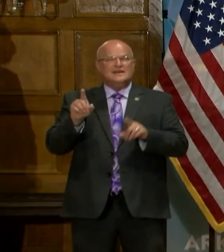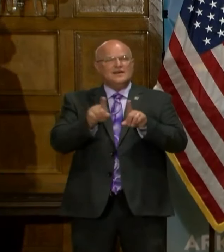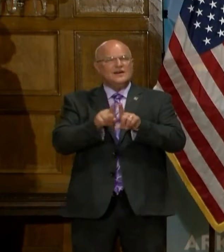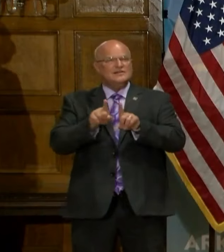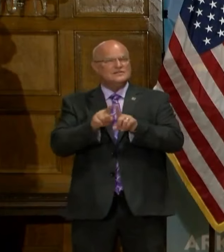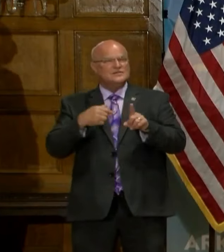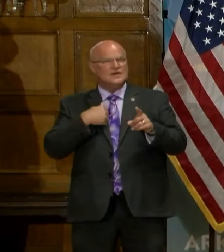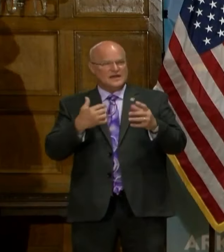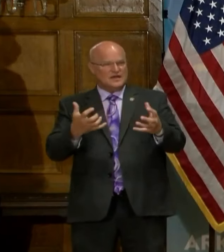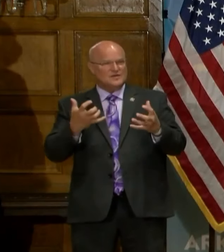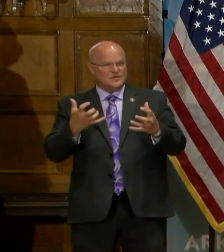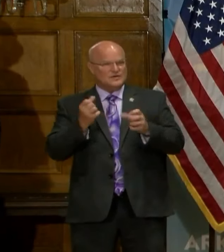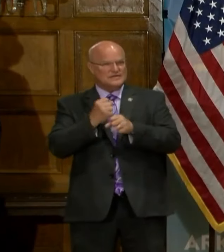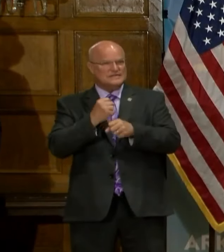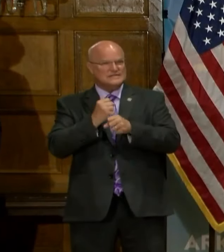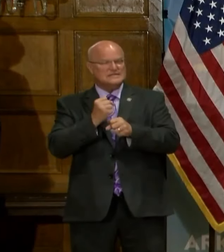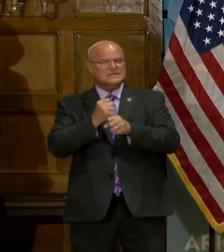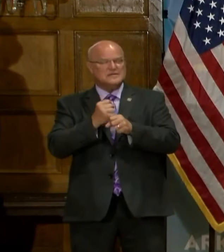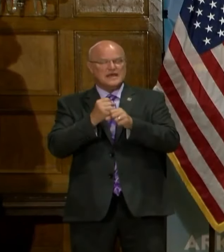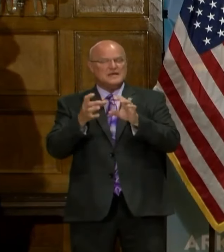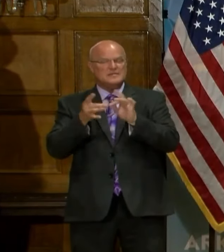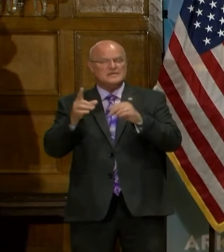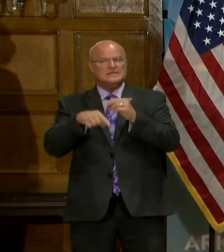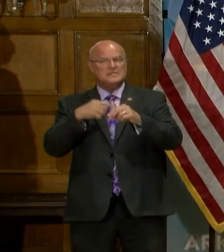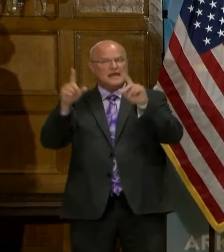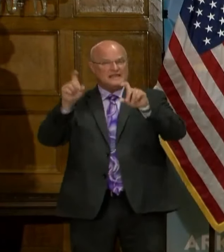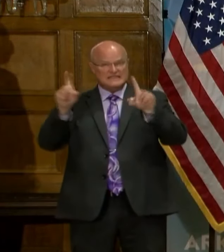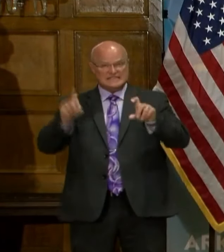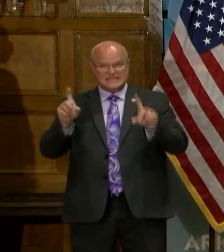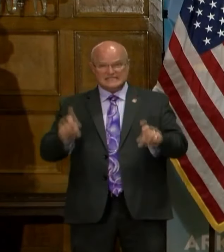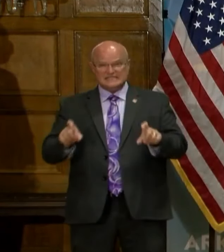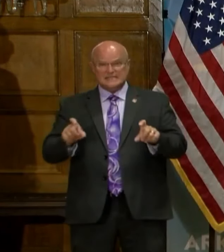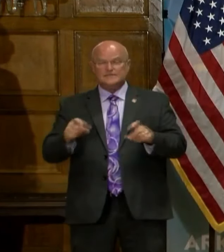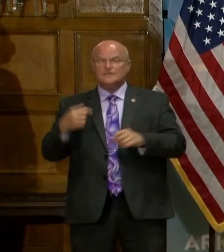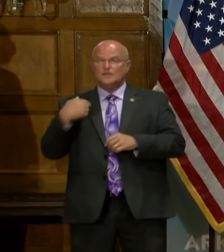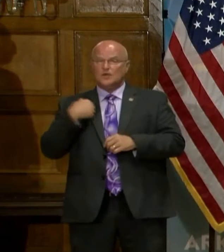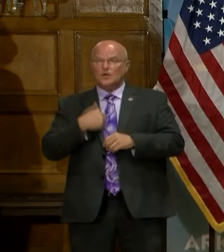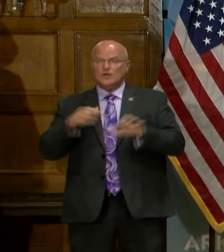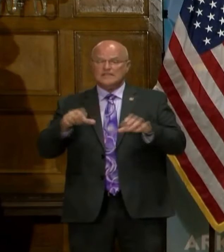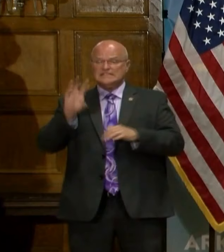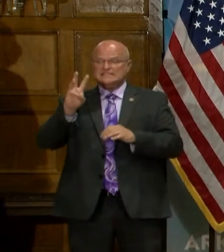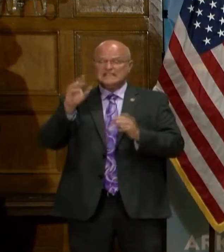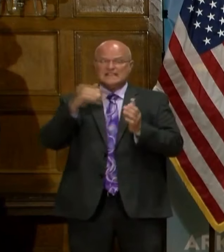also I wanted to make a mention about the testing. We did